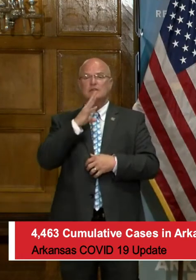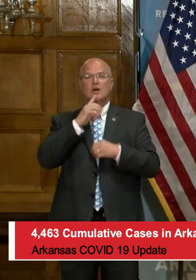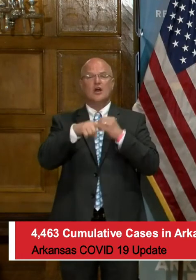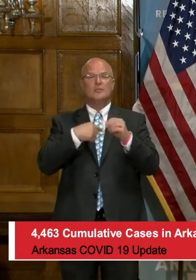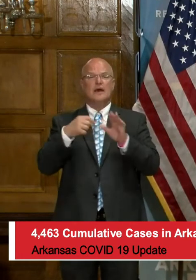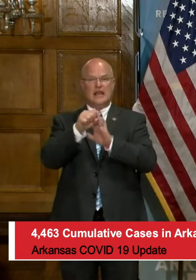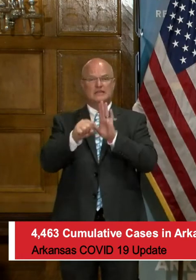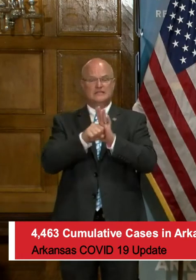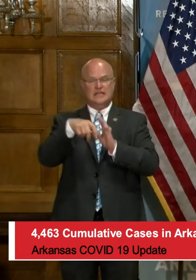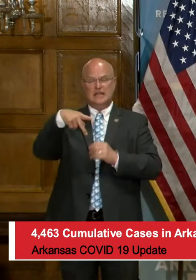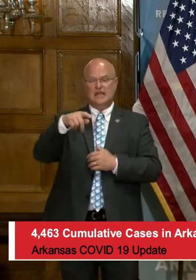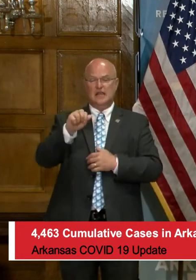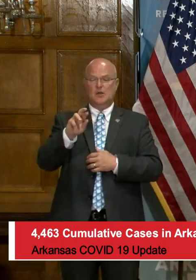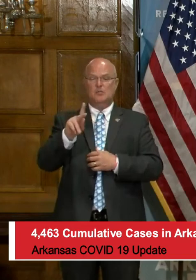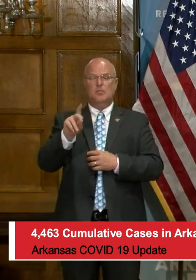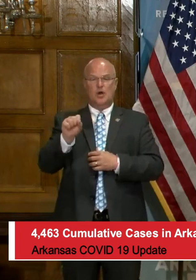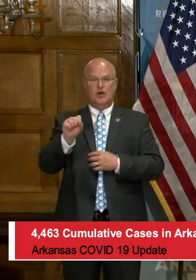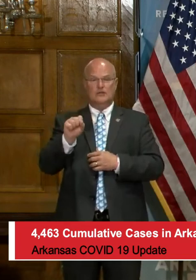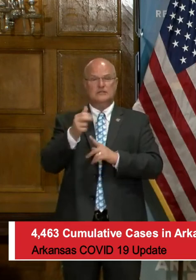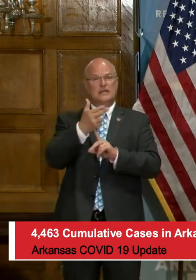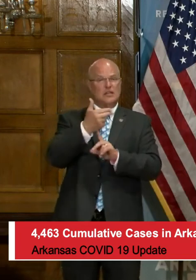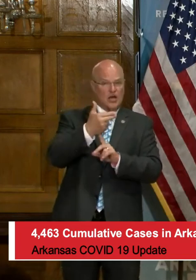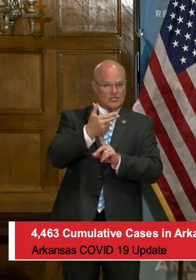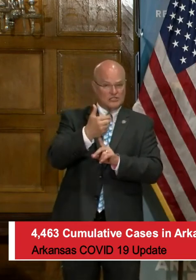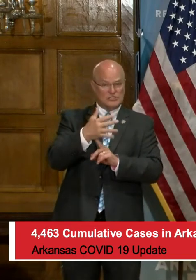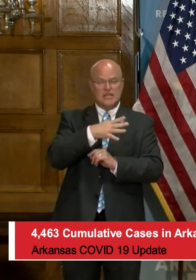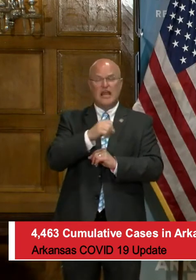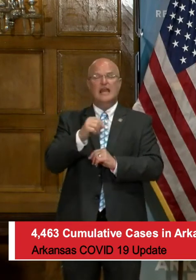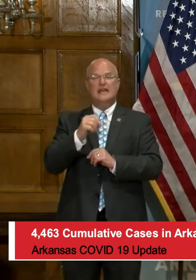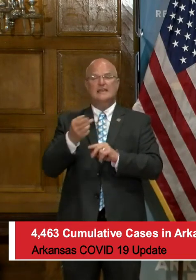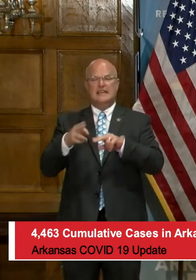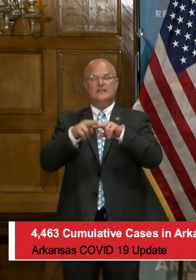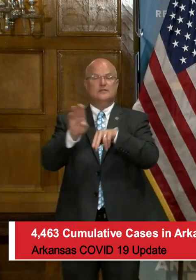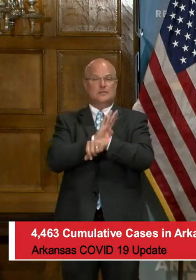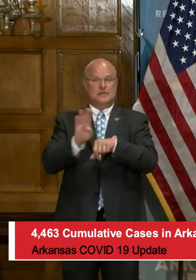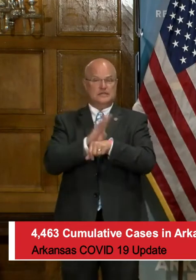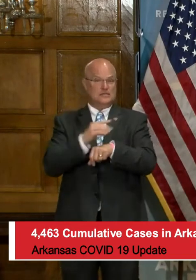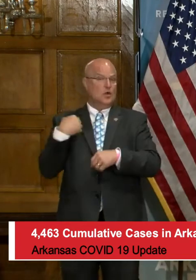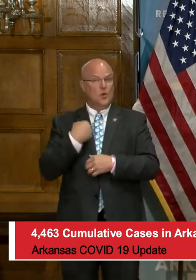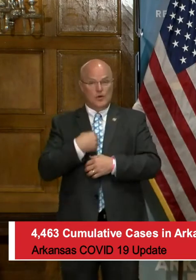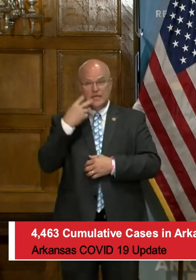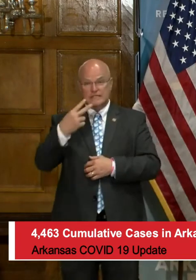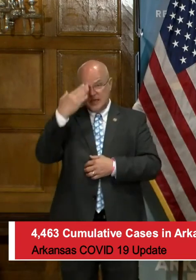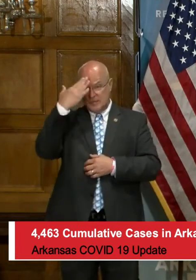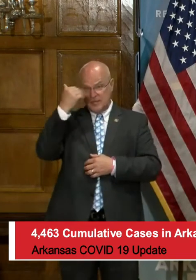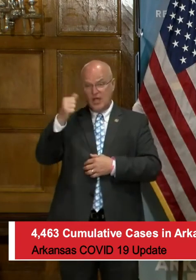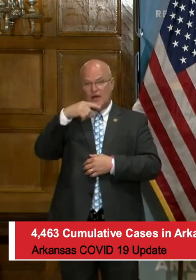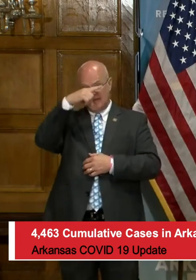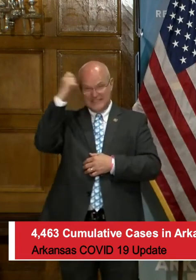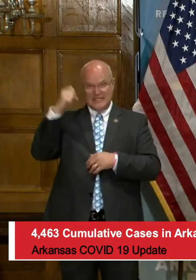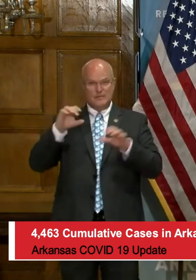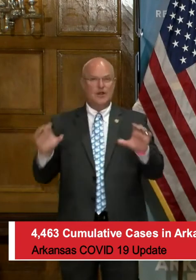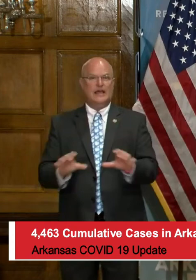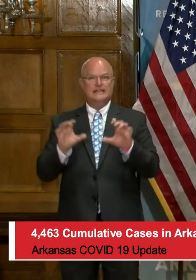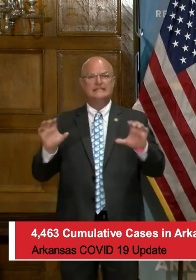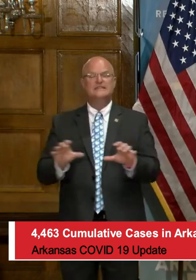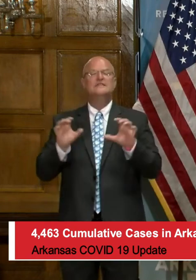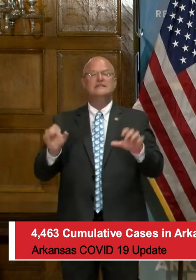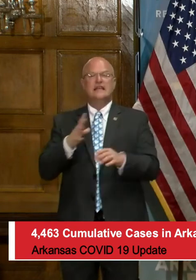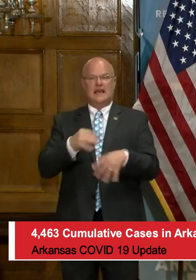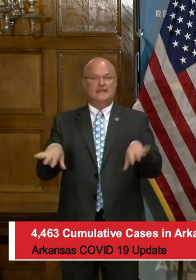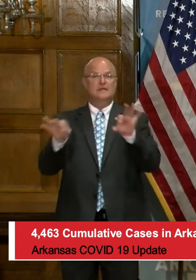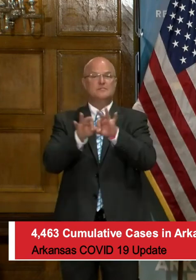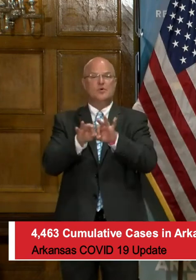about our state parks, our lodges, and the increase in business that we're seeing because of summer activities